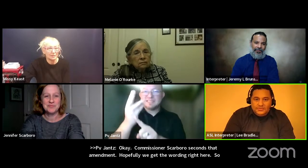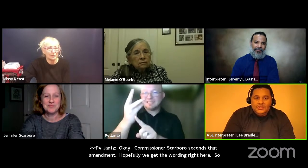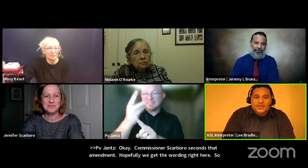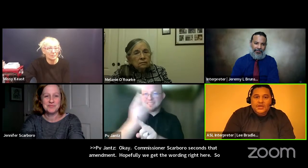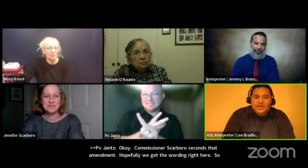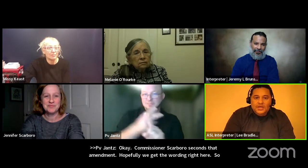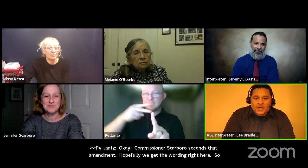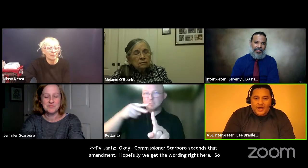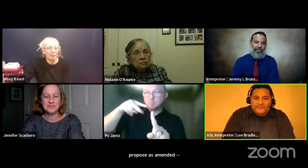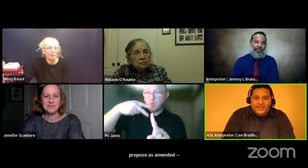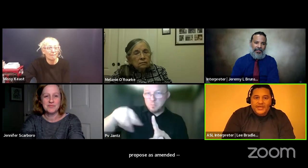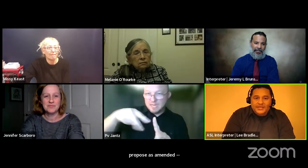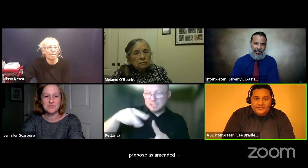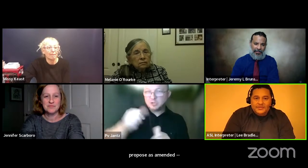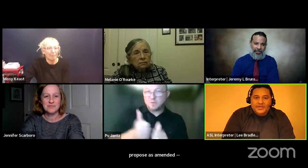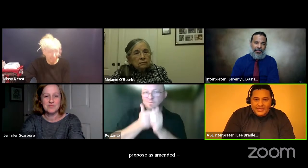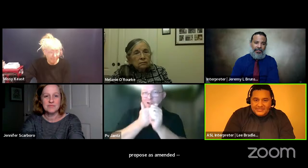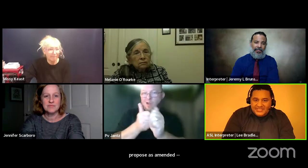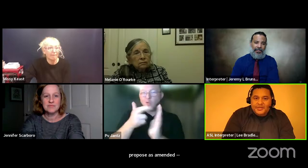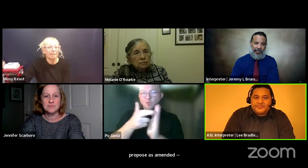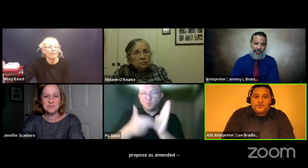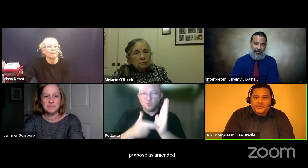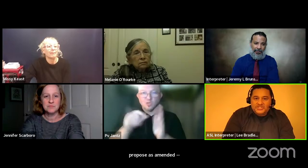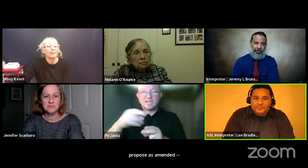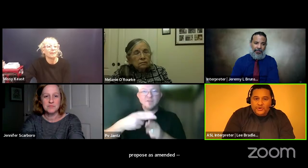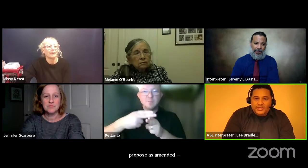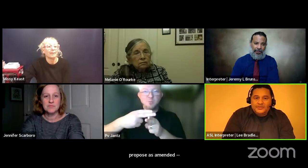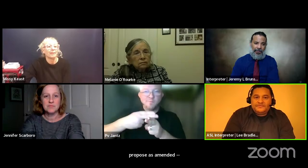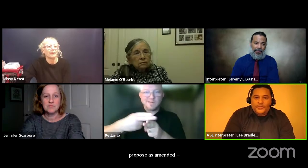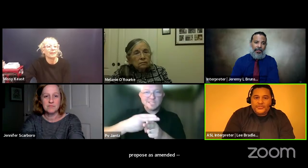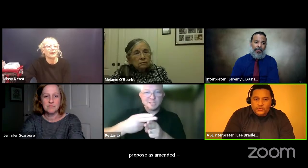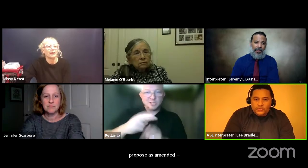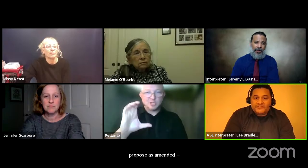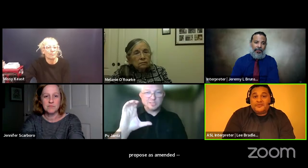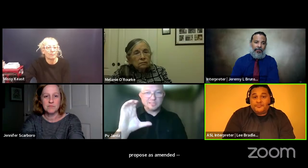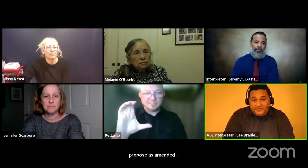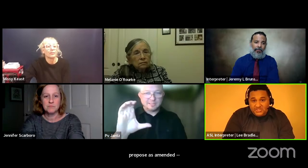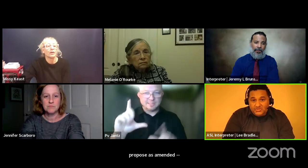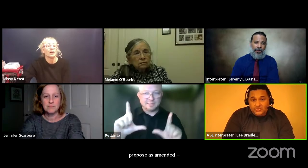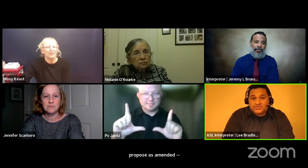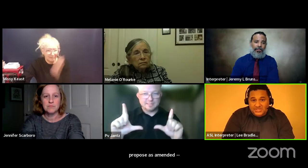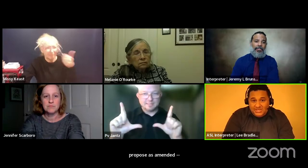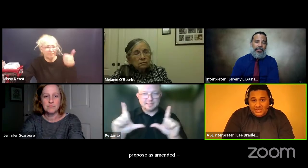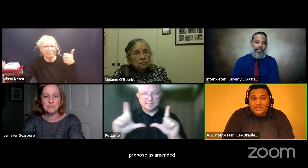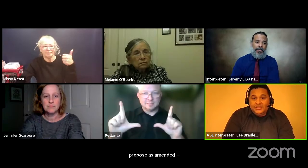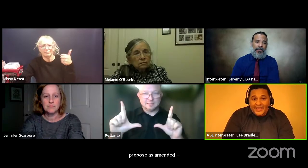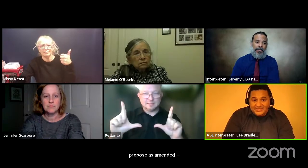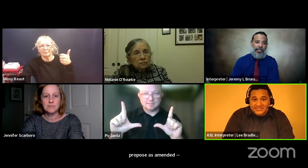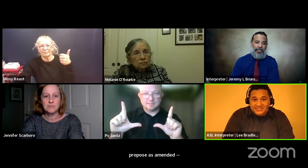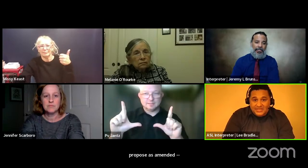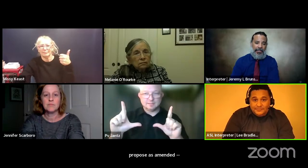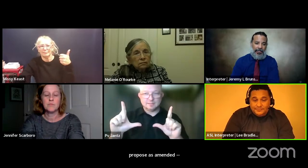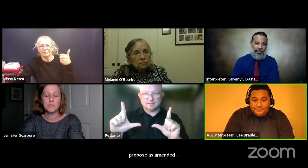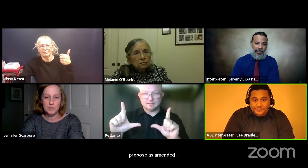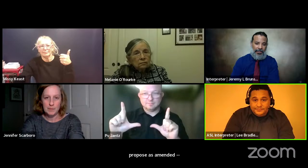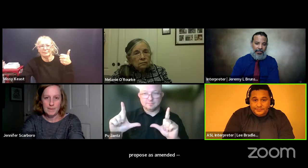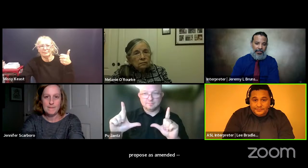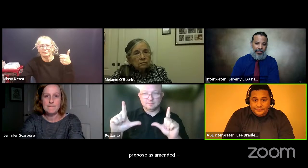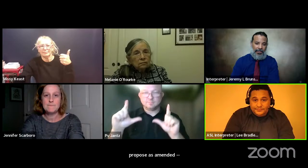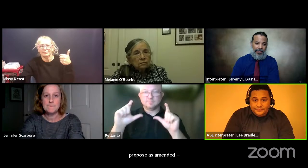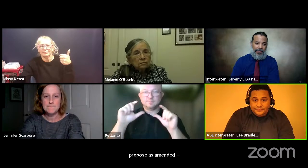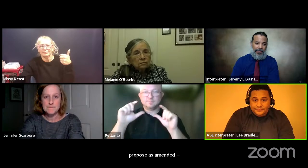resolution offering a 6-month probationary period following the rules of a provisional C licensee.